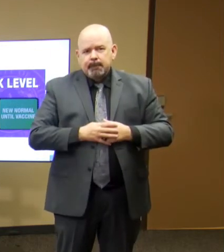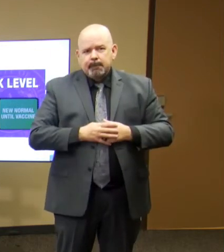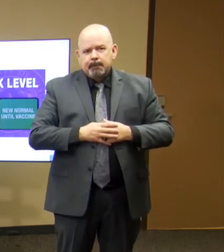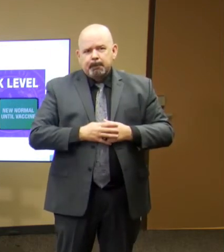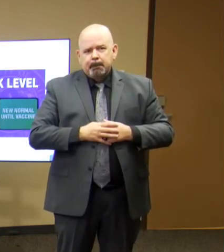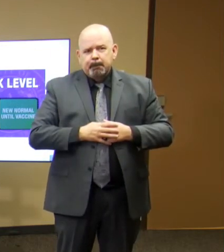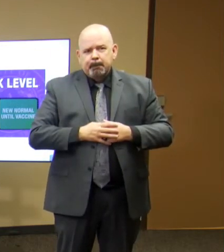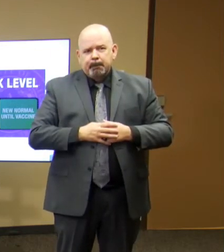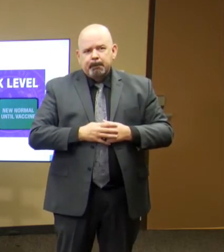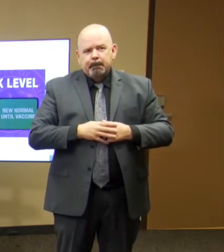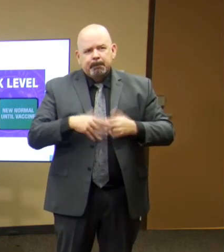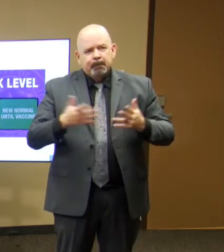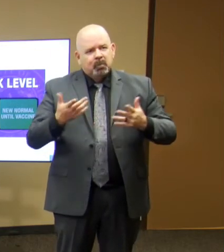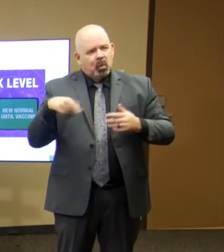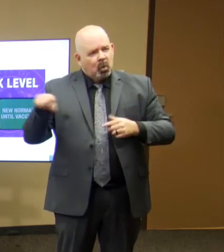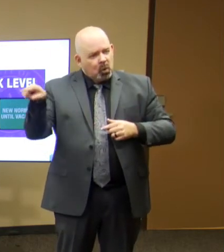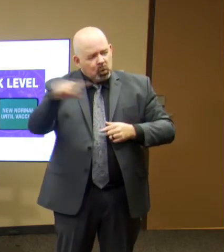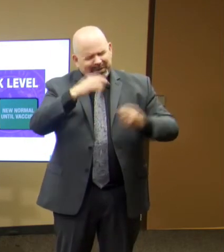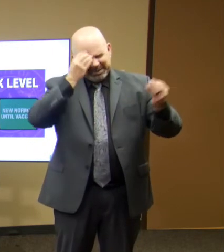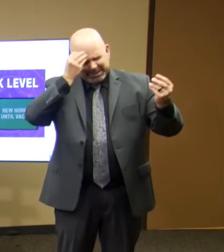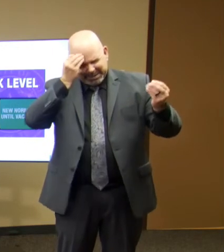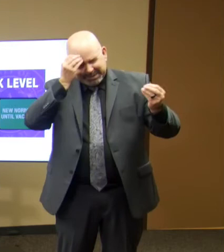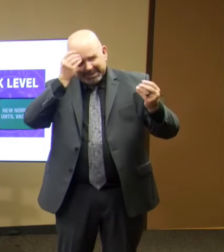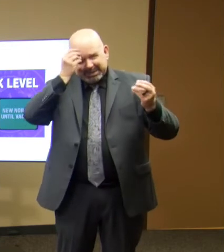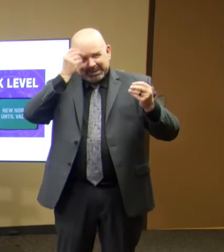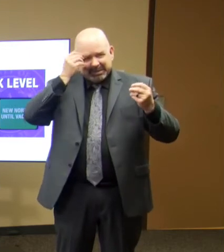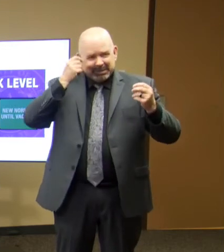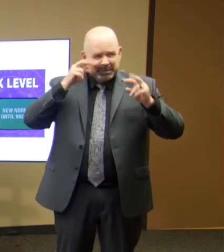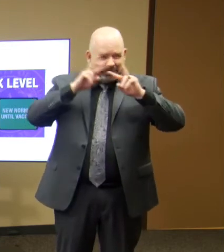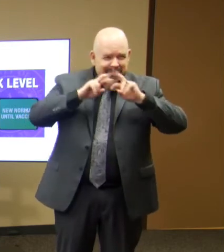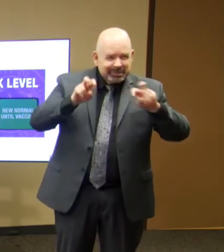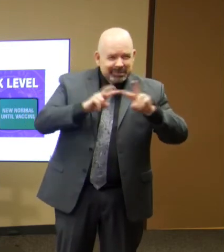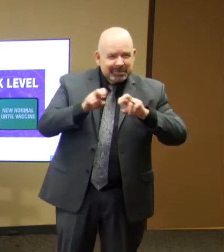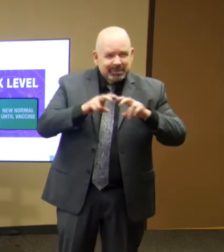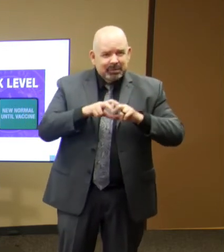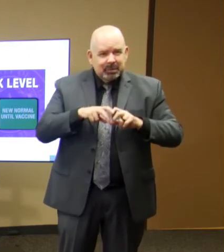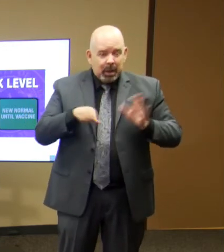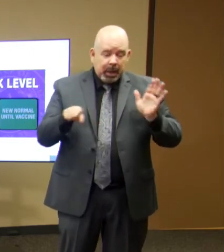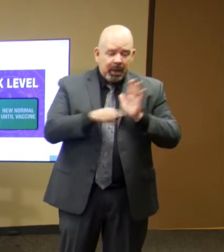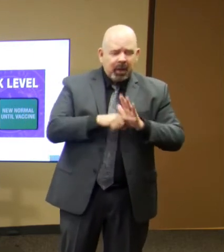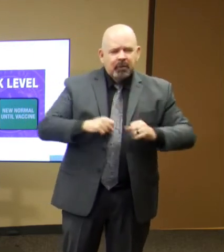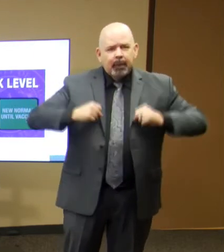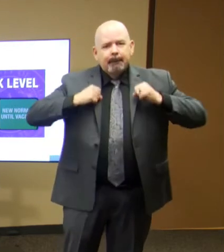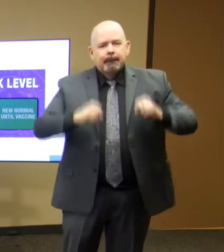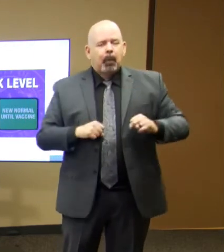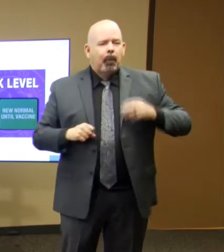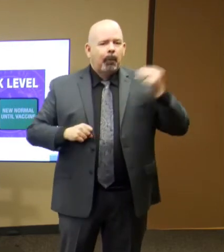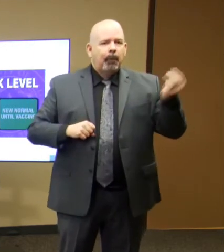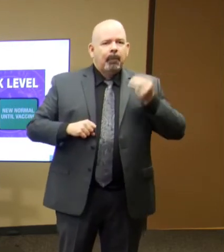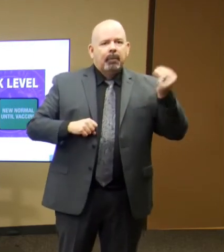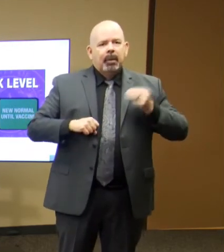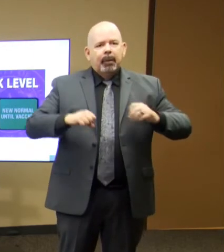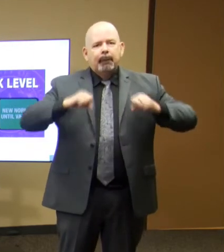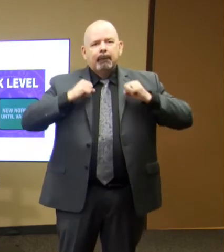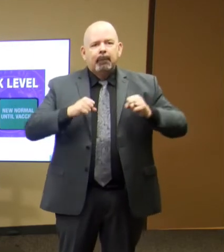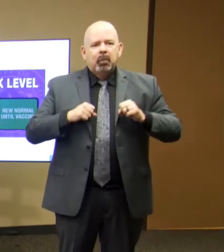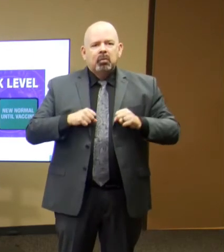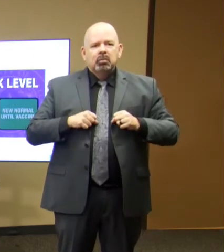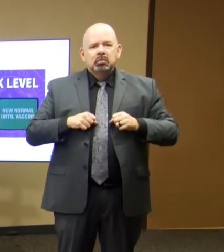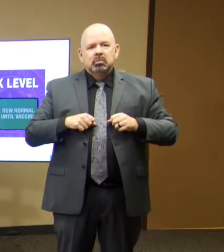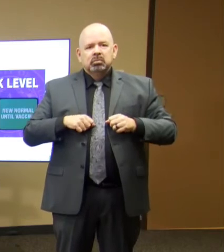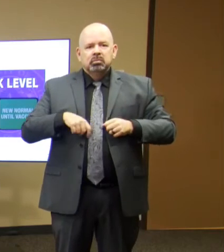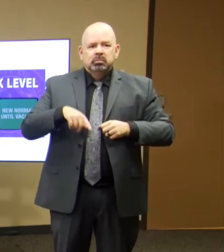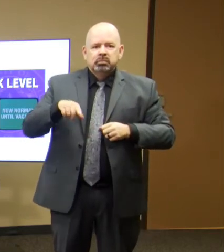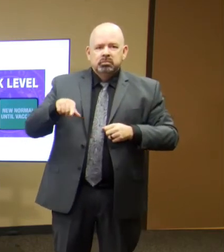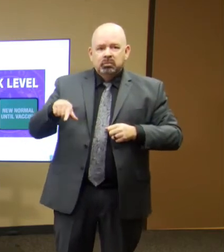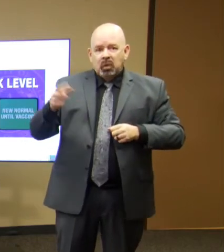important to think about. You know, for example, if you got a negative test on Monday before the holiday, it does not going to guarantee that you would be negative on Thanksgiving